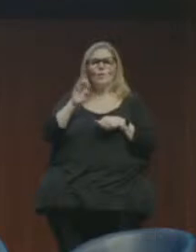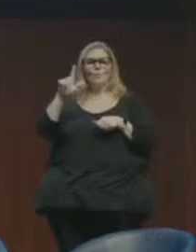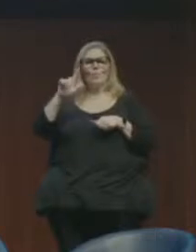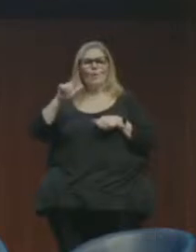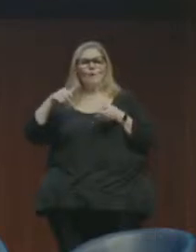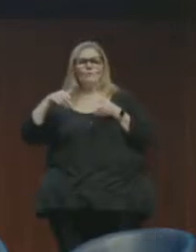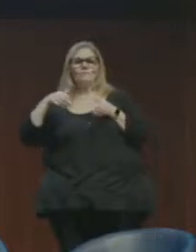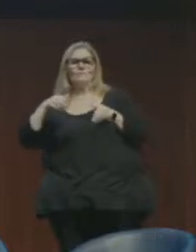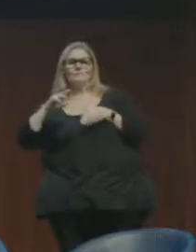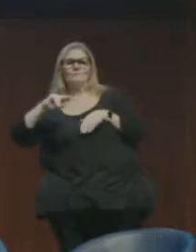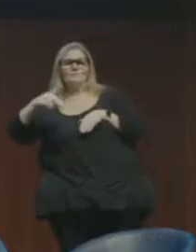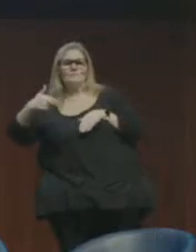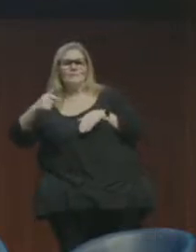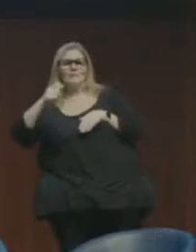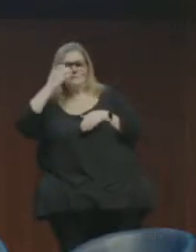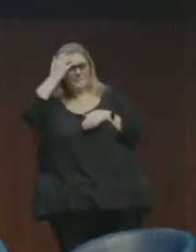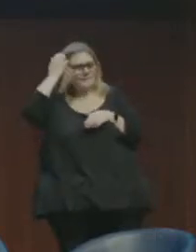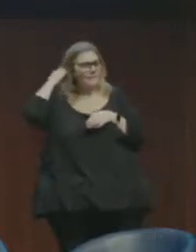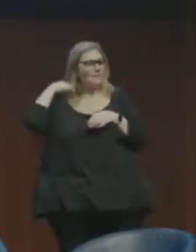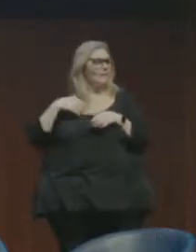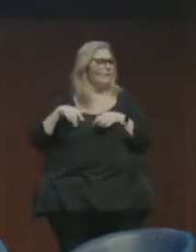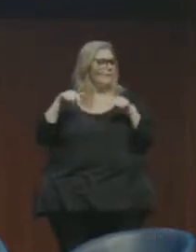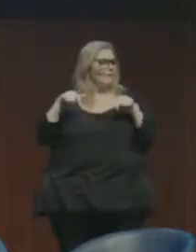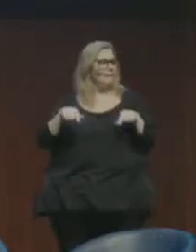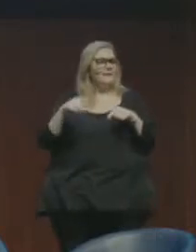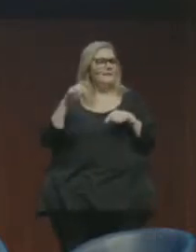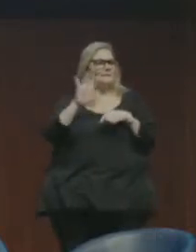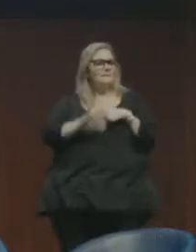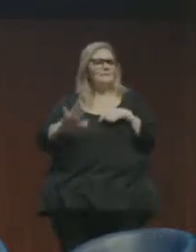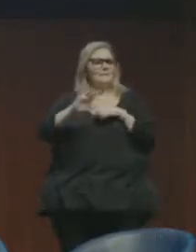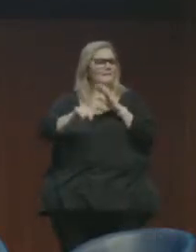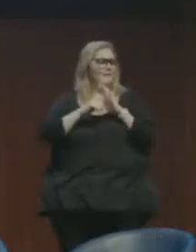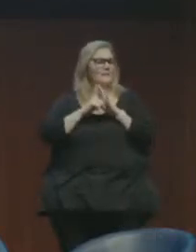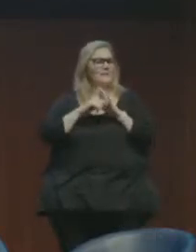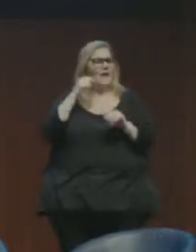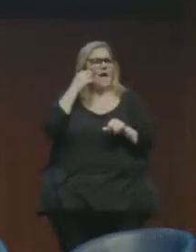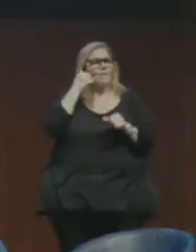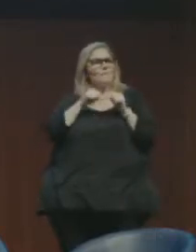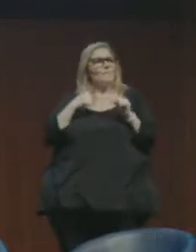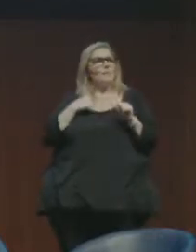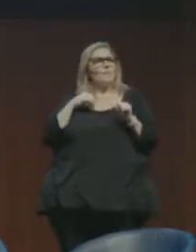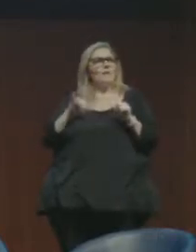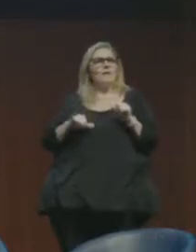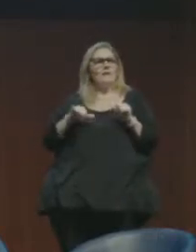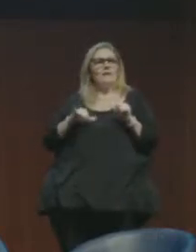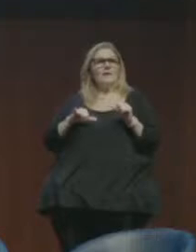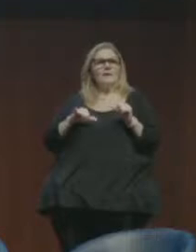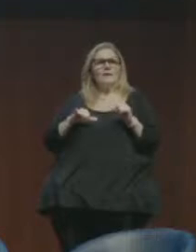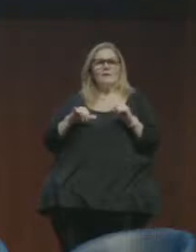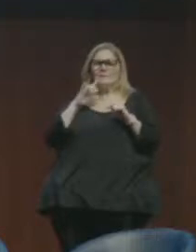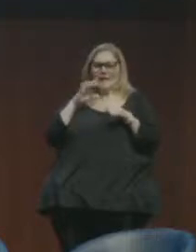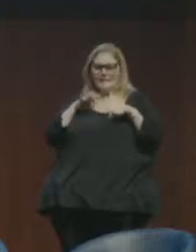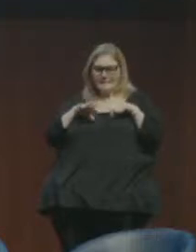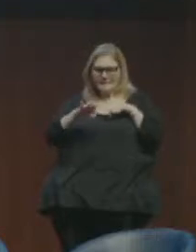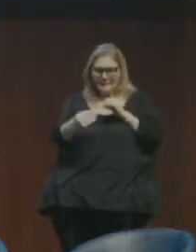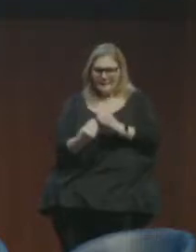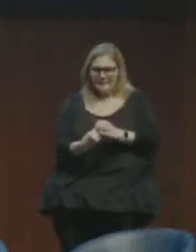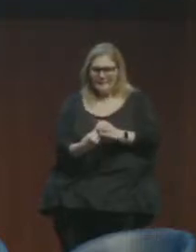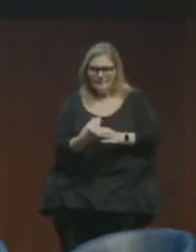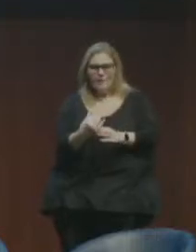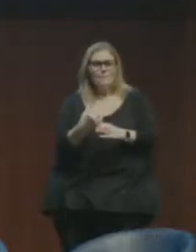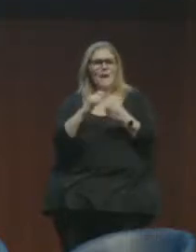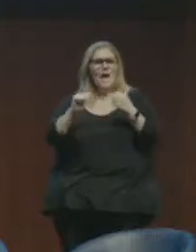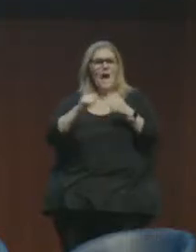next. Dismal season, then I am reminded, seeds sprout from cracks